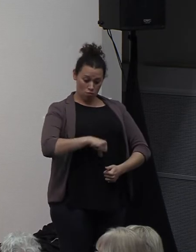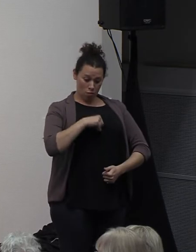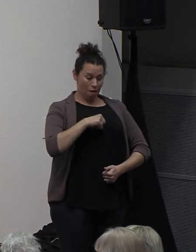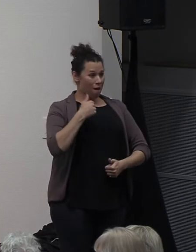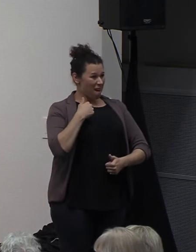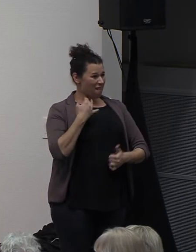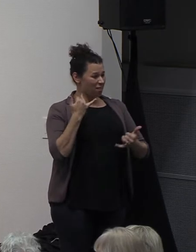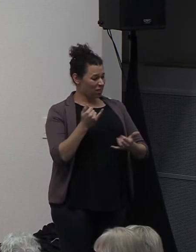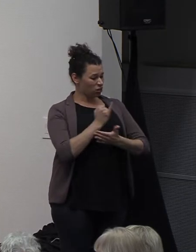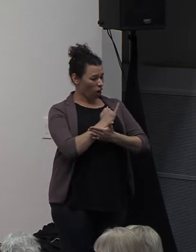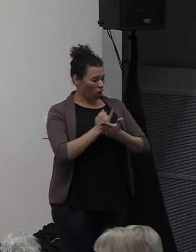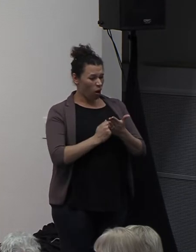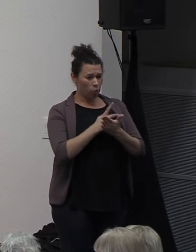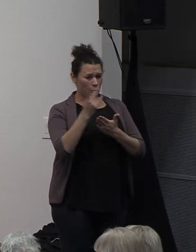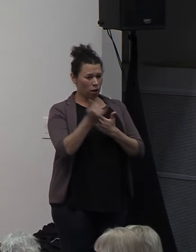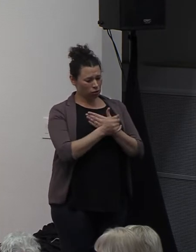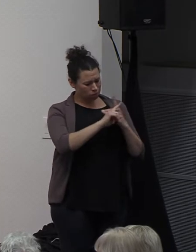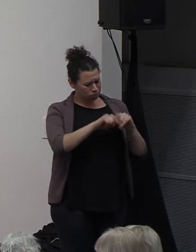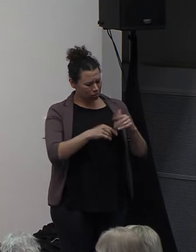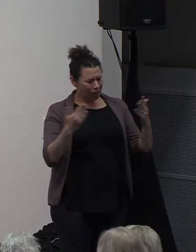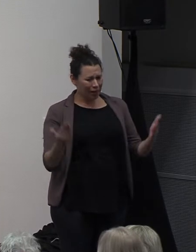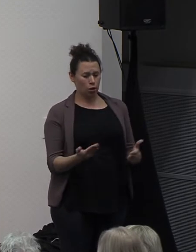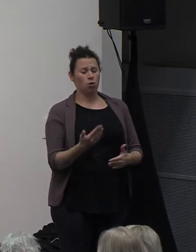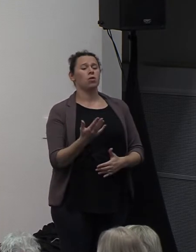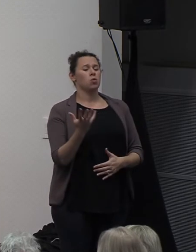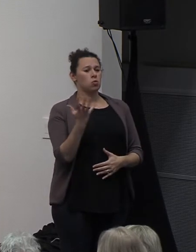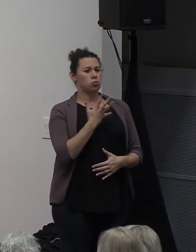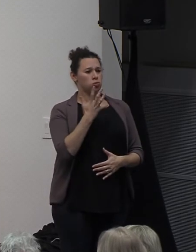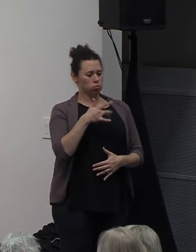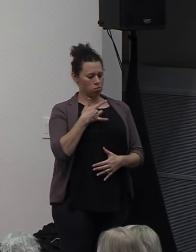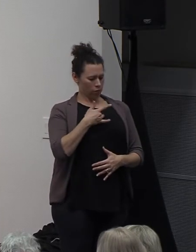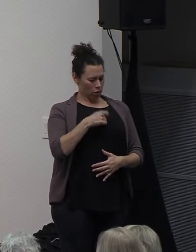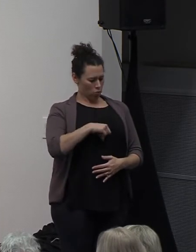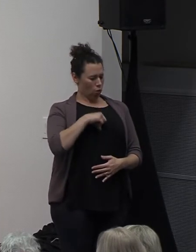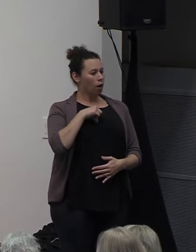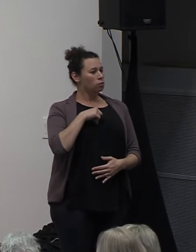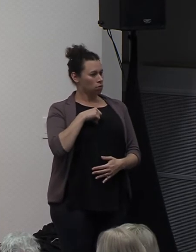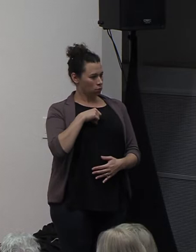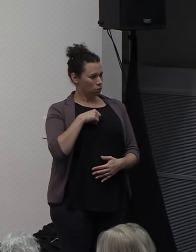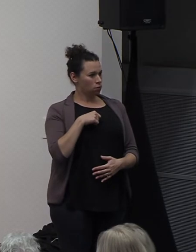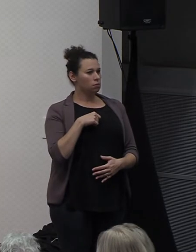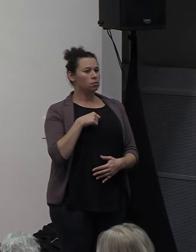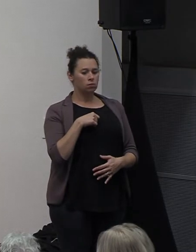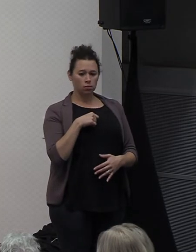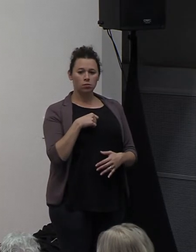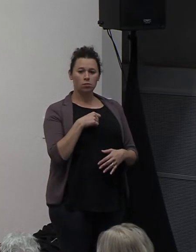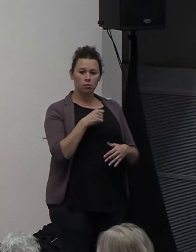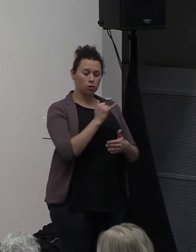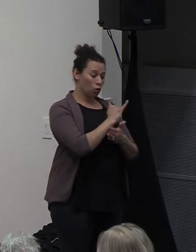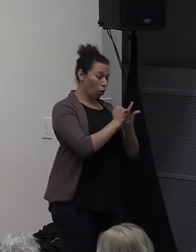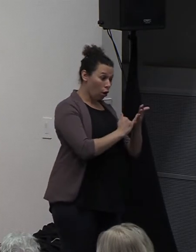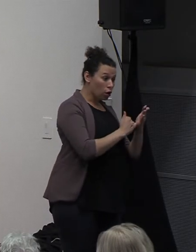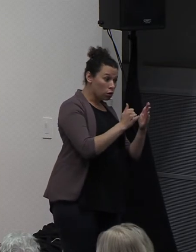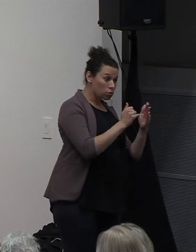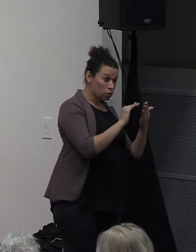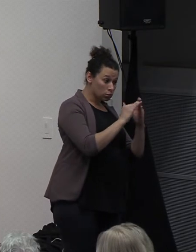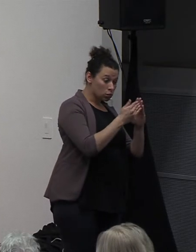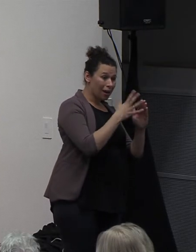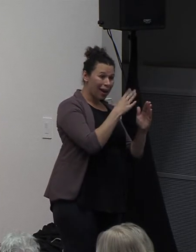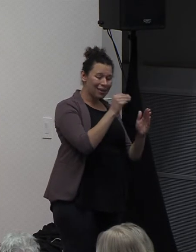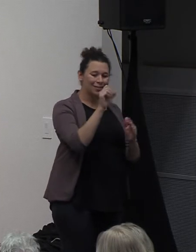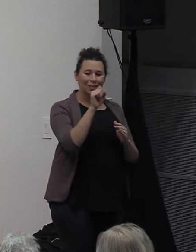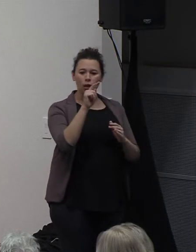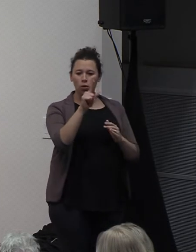this focus and caliber to our campus community and to the St. Louis community at large.